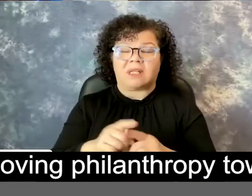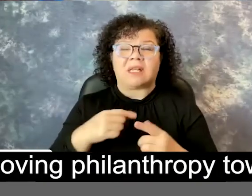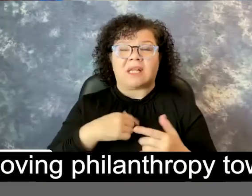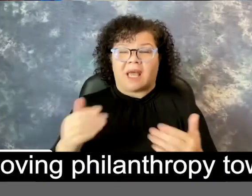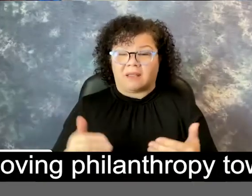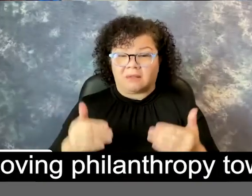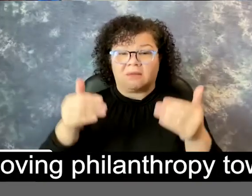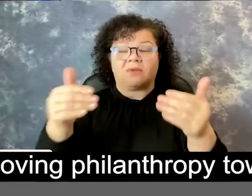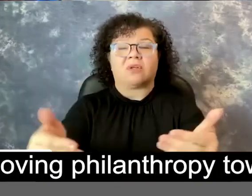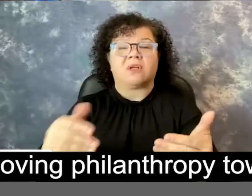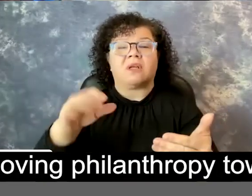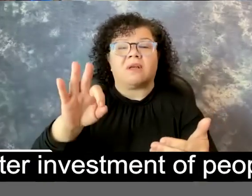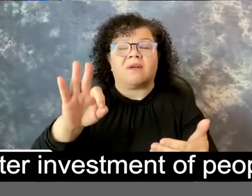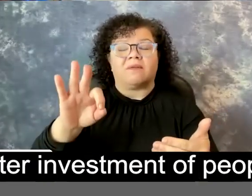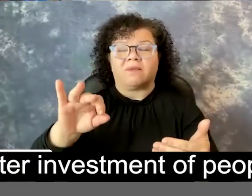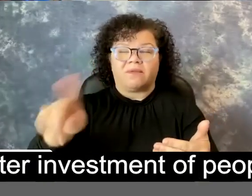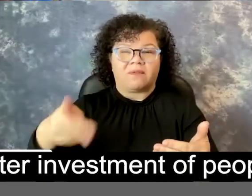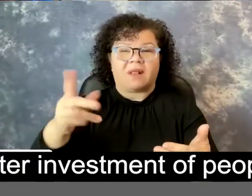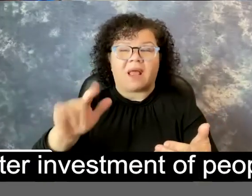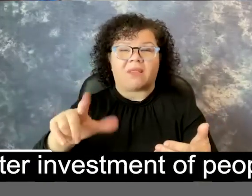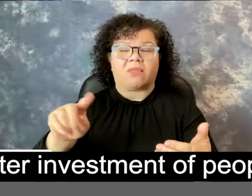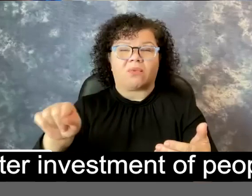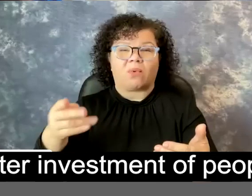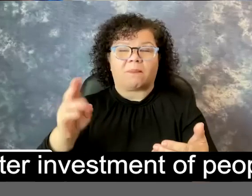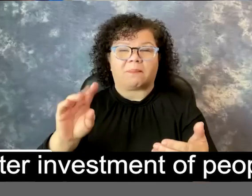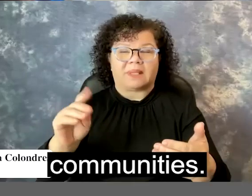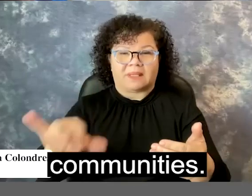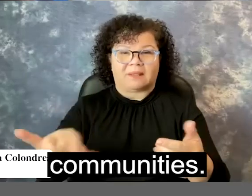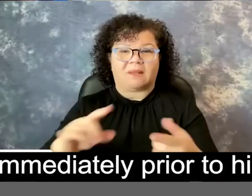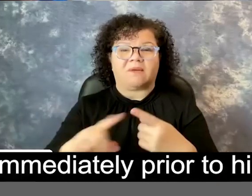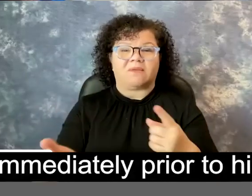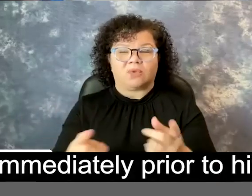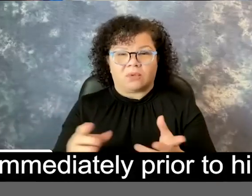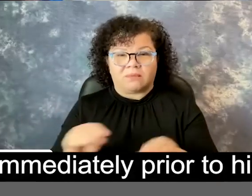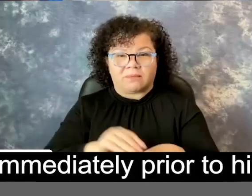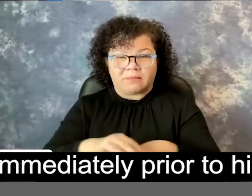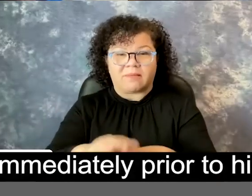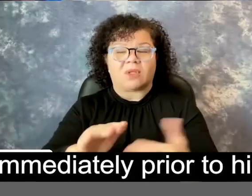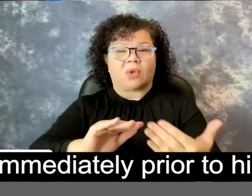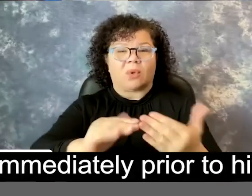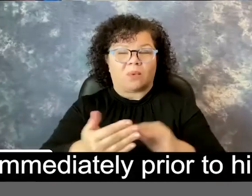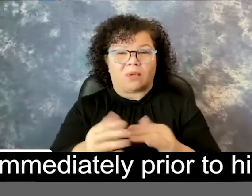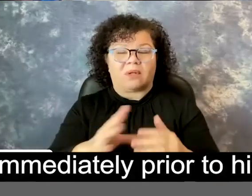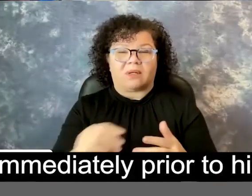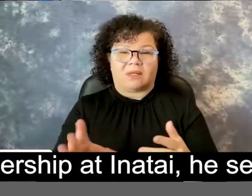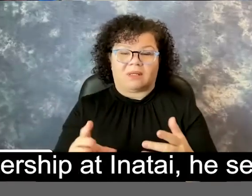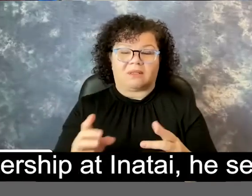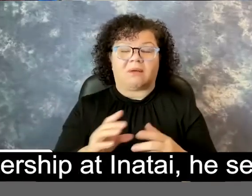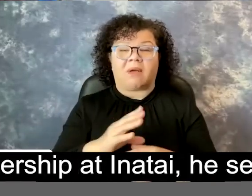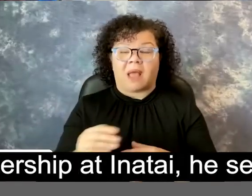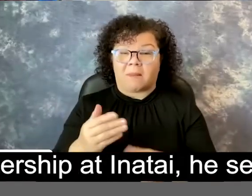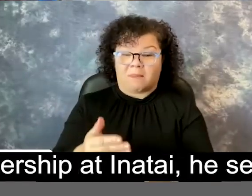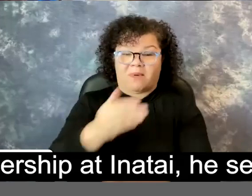philanthropy toward greater investment in people and communities. Immediately prior to his leadership